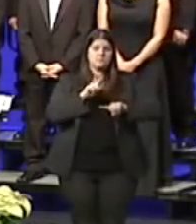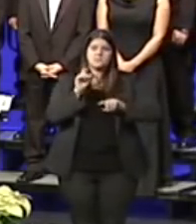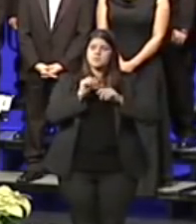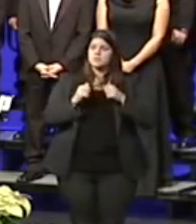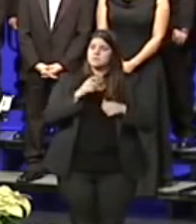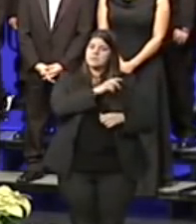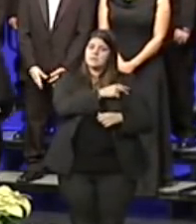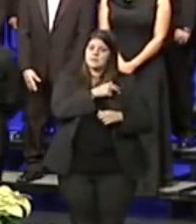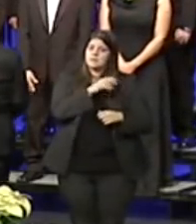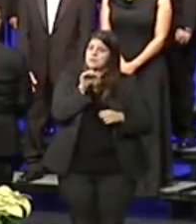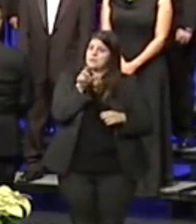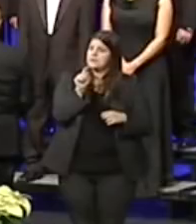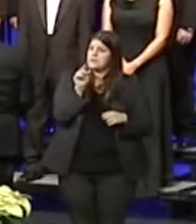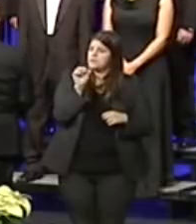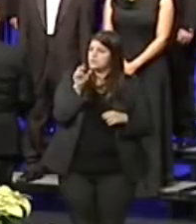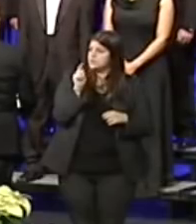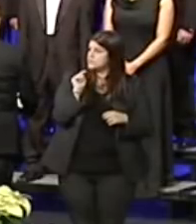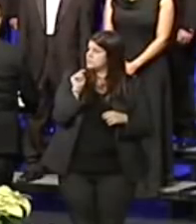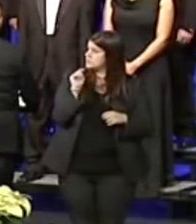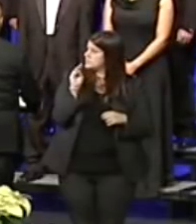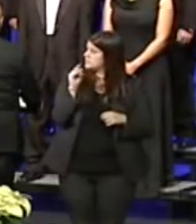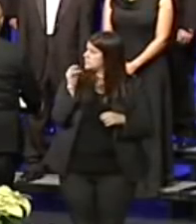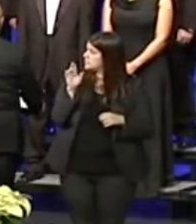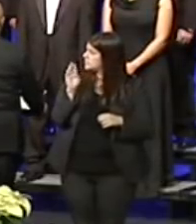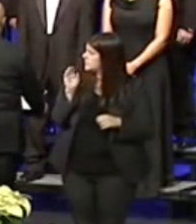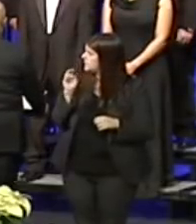Sergeant Major Muckman.